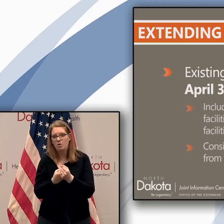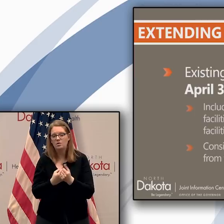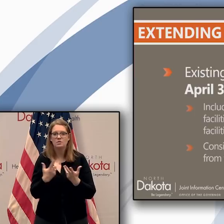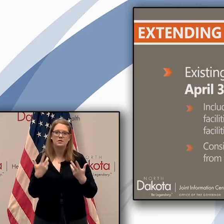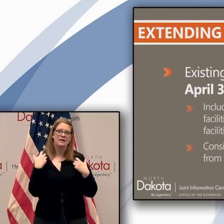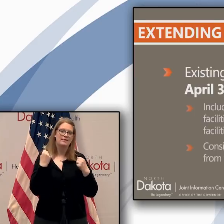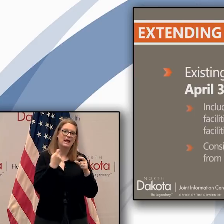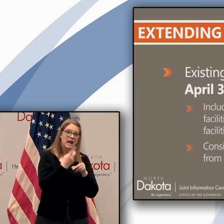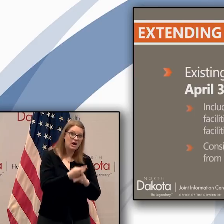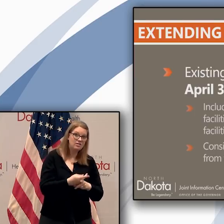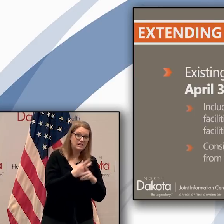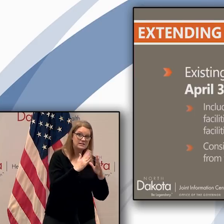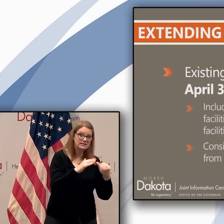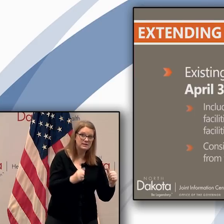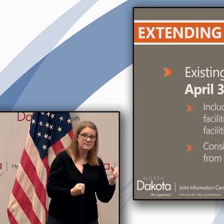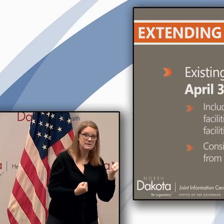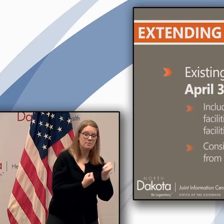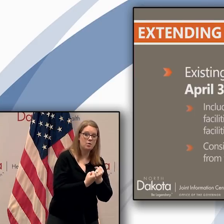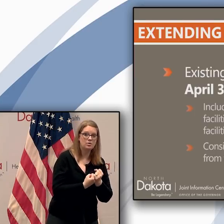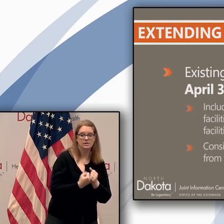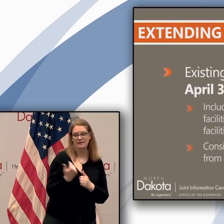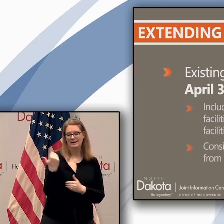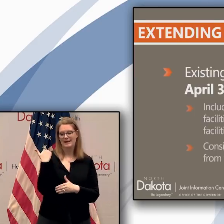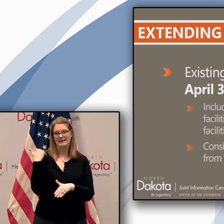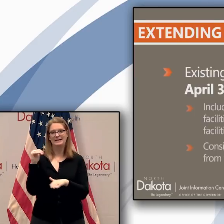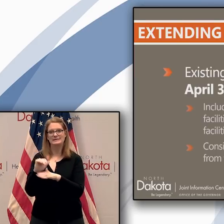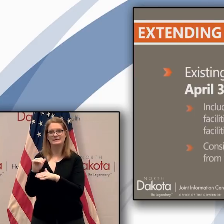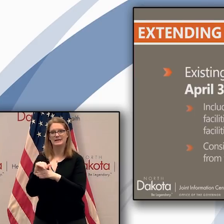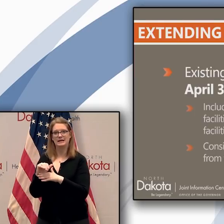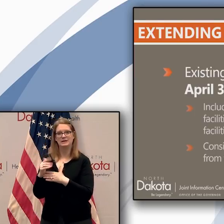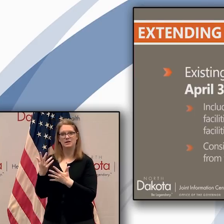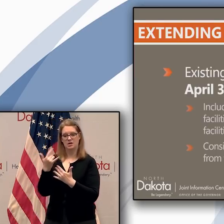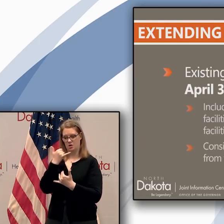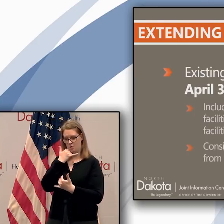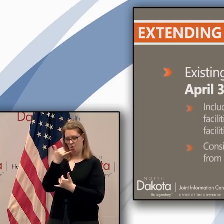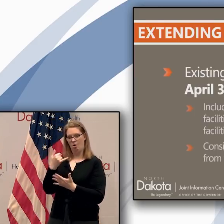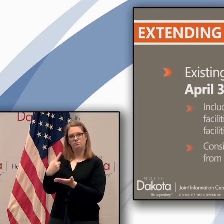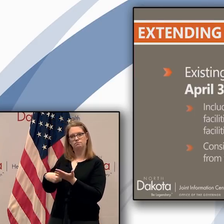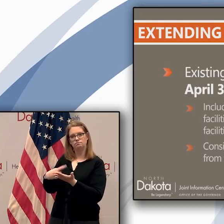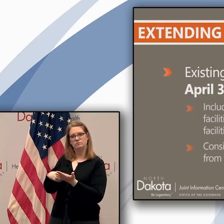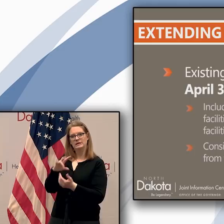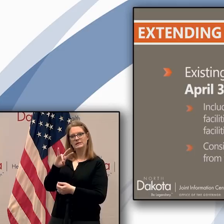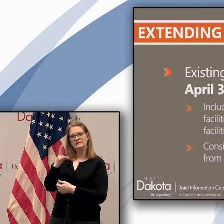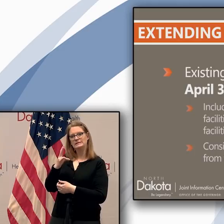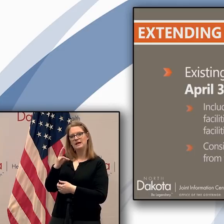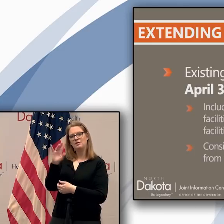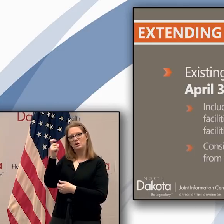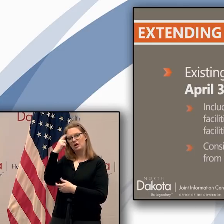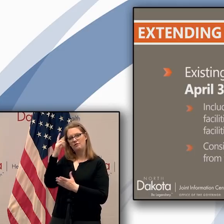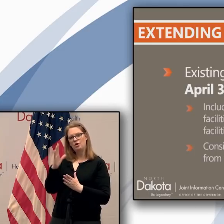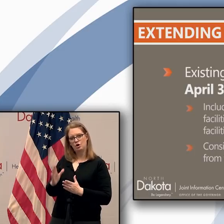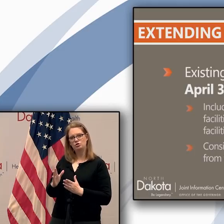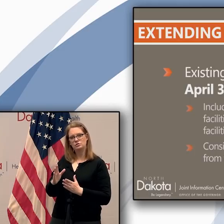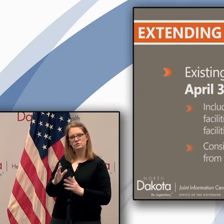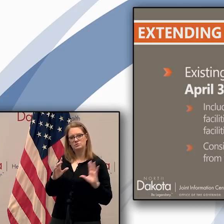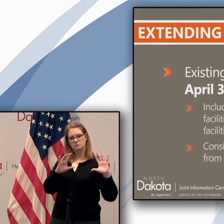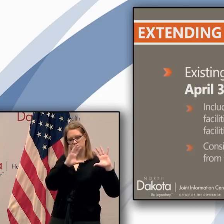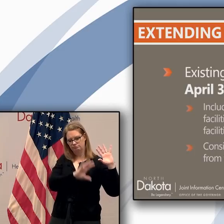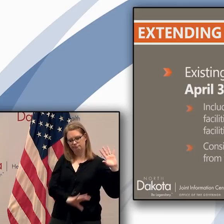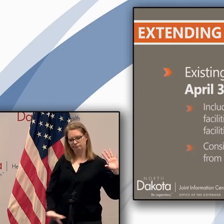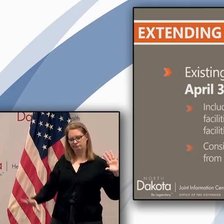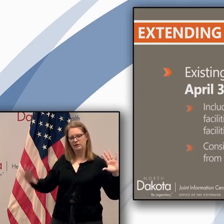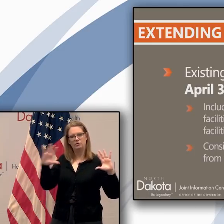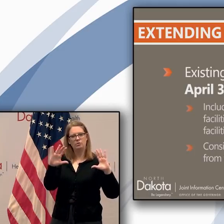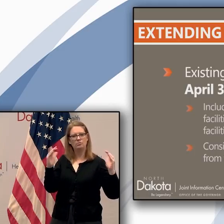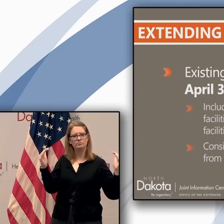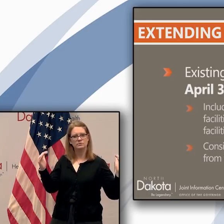systems have been in support. And last night we had a call with 7 Midwestern governors, all of whom were